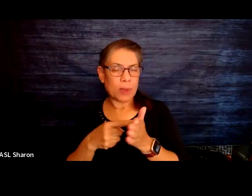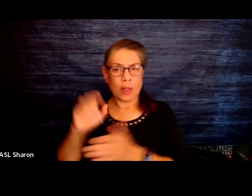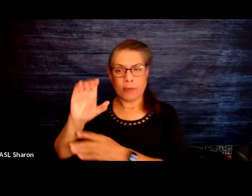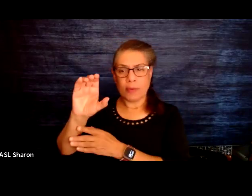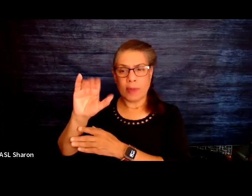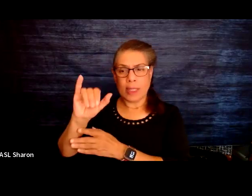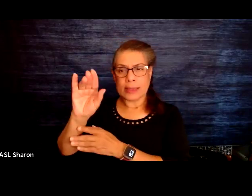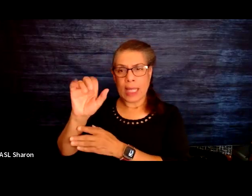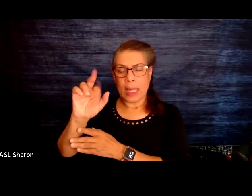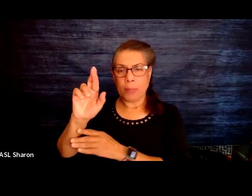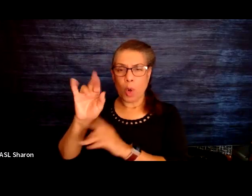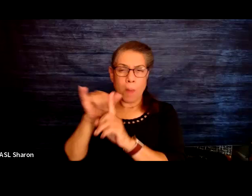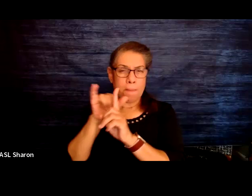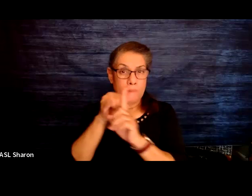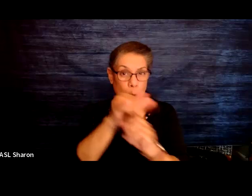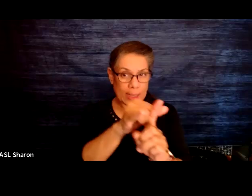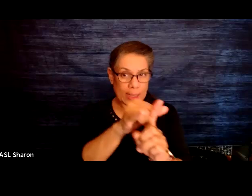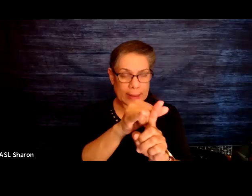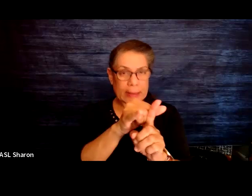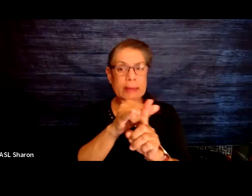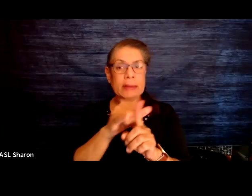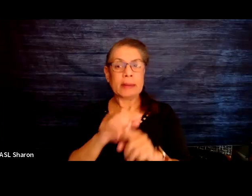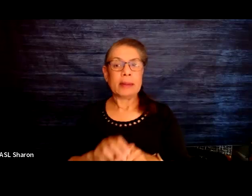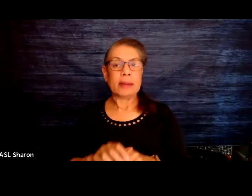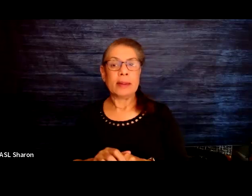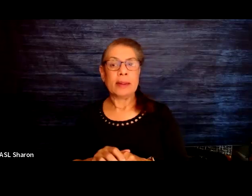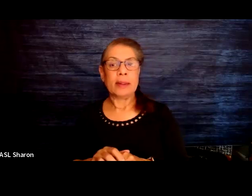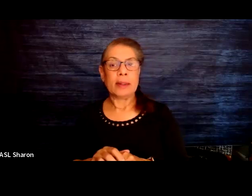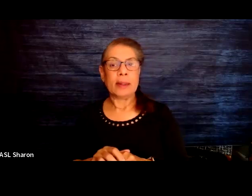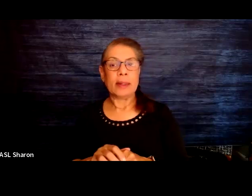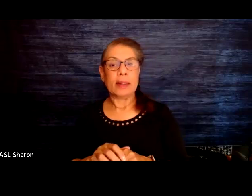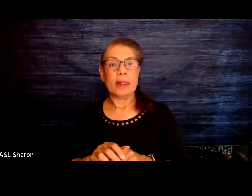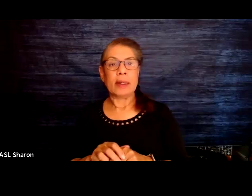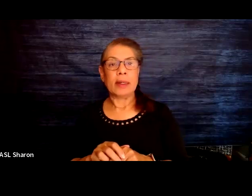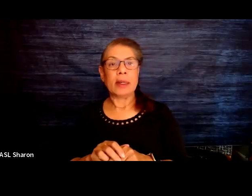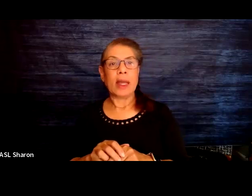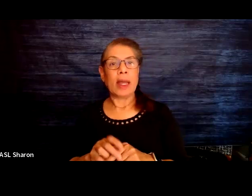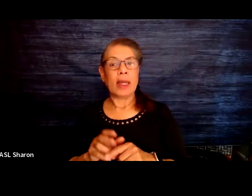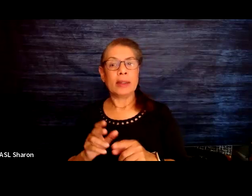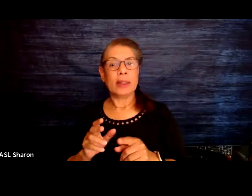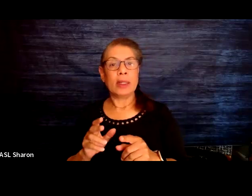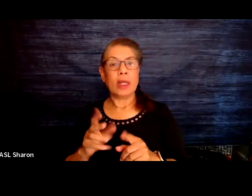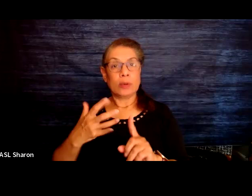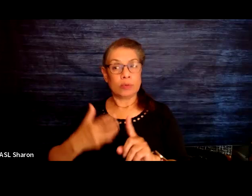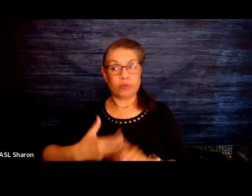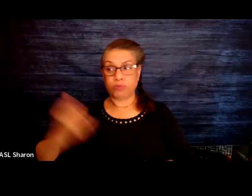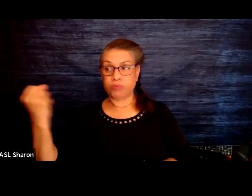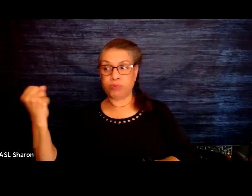though they have been the restriction of the use of cell phones in